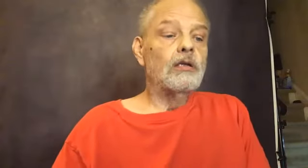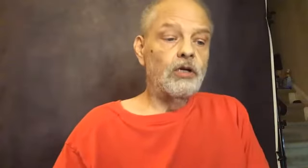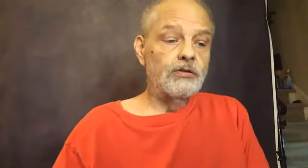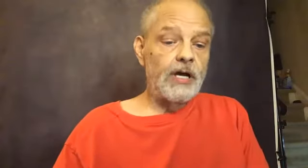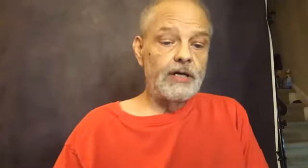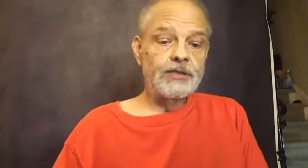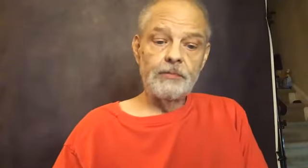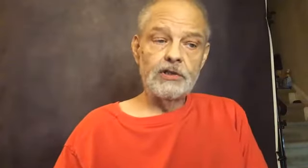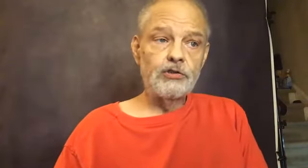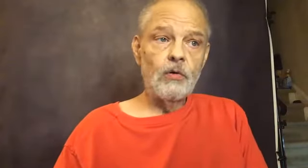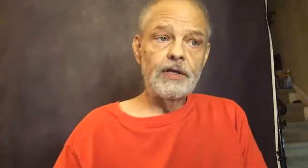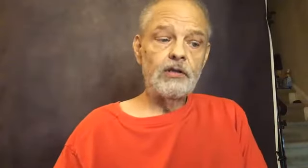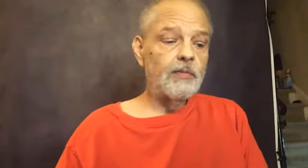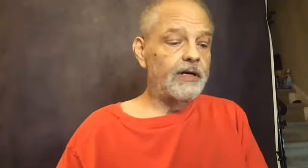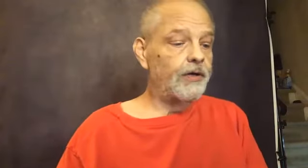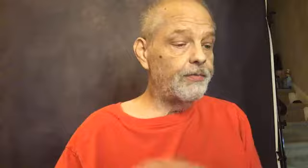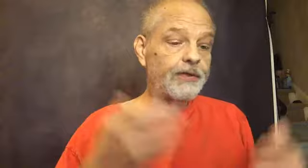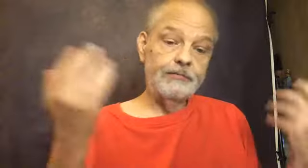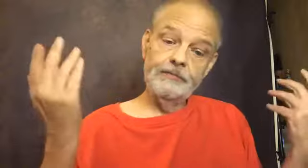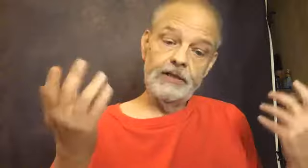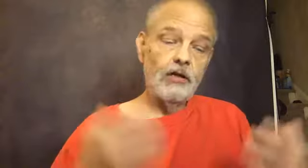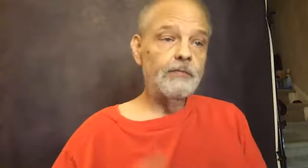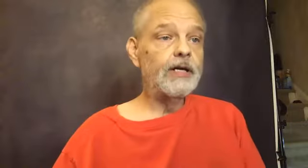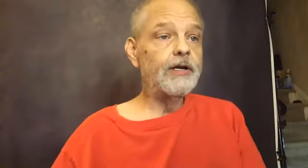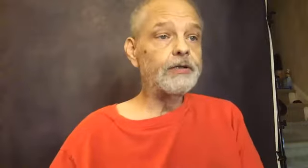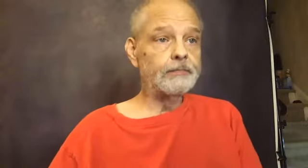Loan signs, I'm not sure why they talk about it here, but they talk about it here.